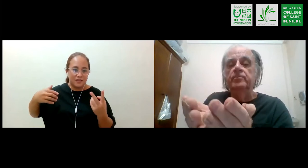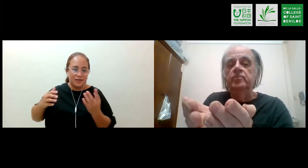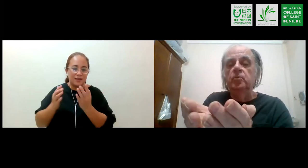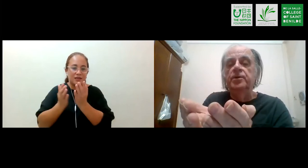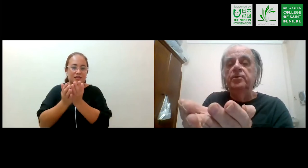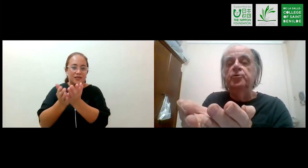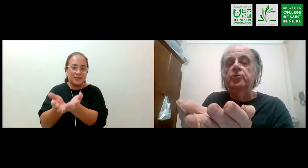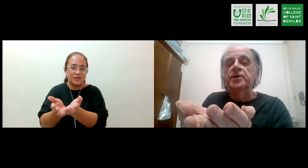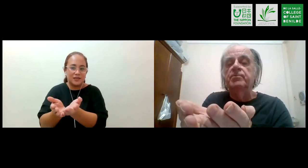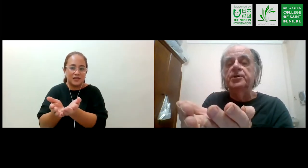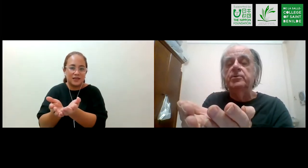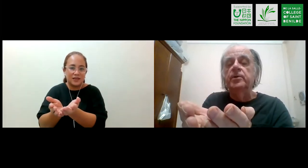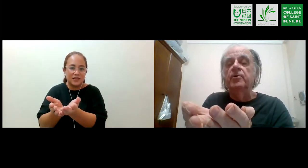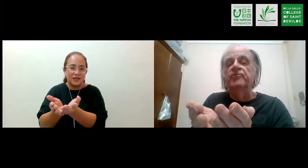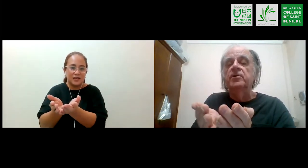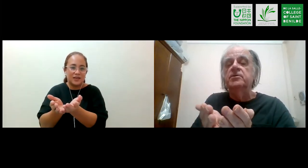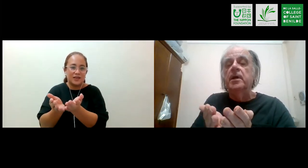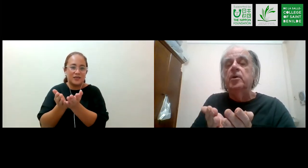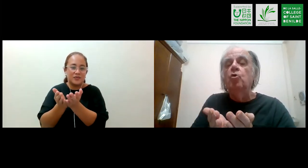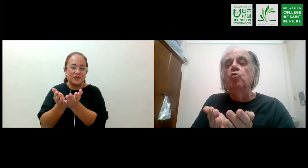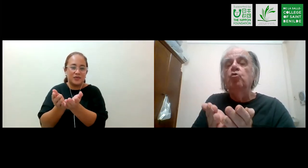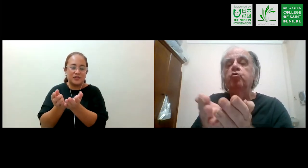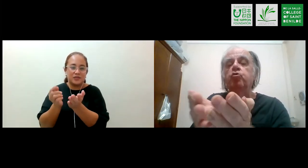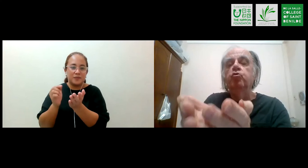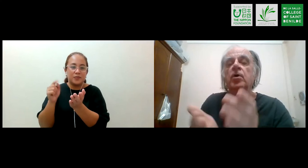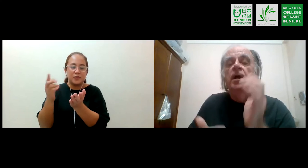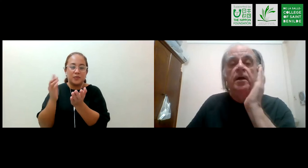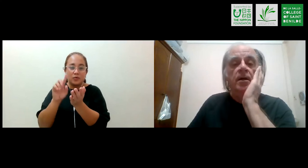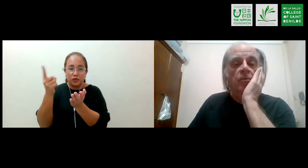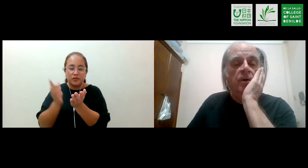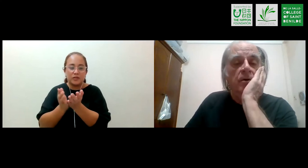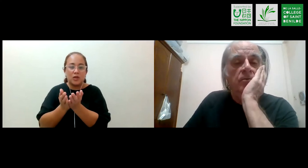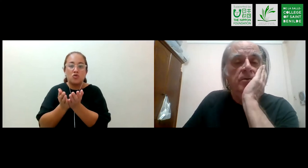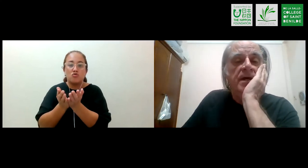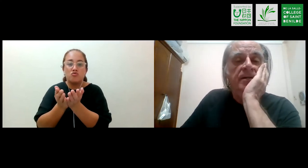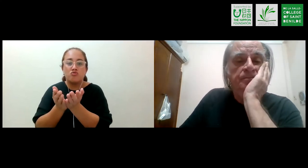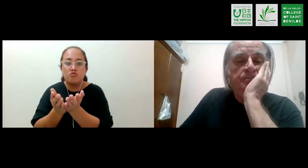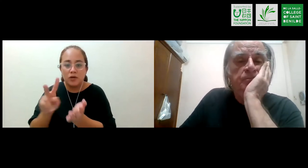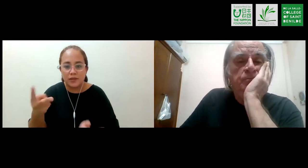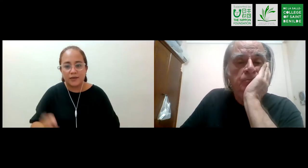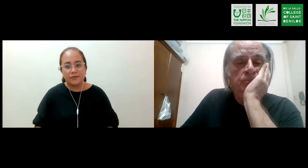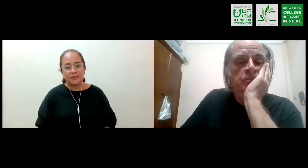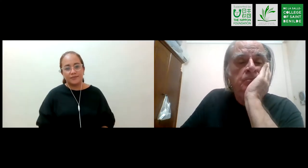ship with neutral expression would go first and would go second.